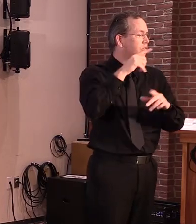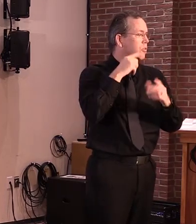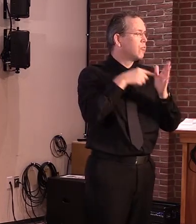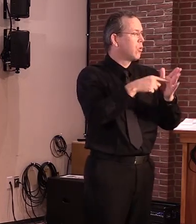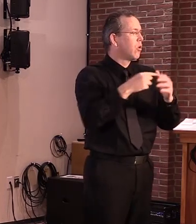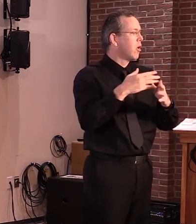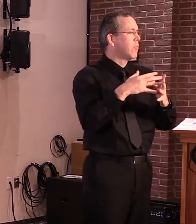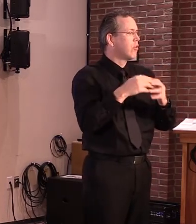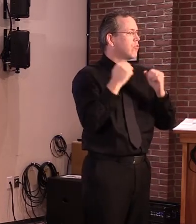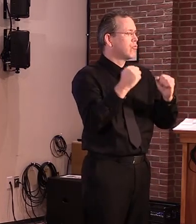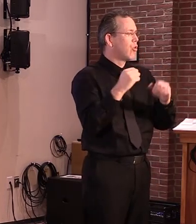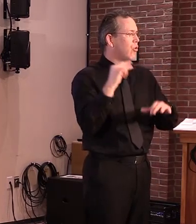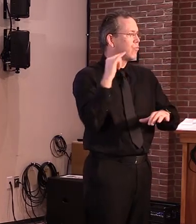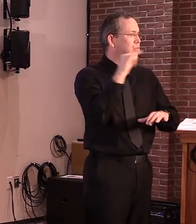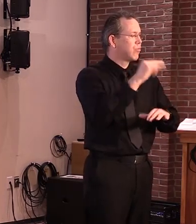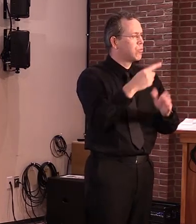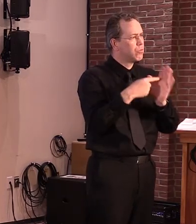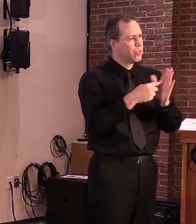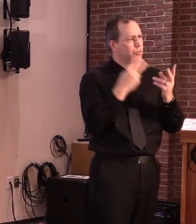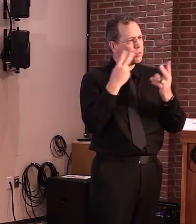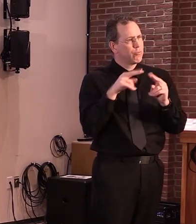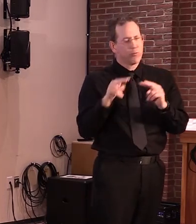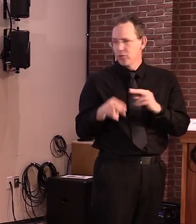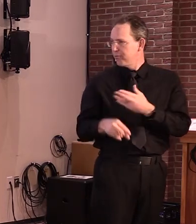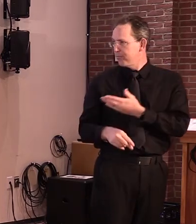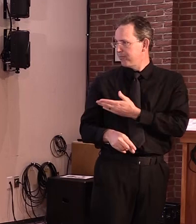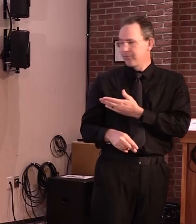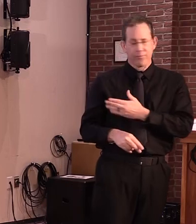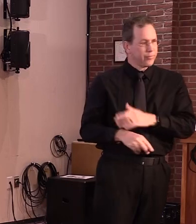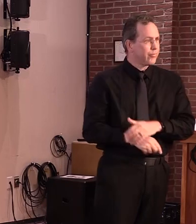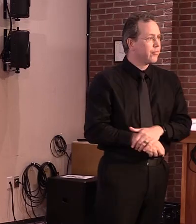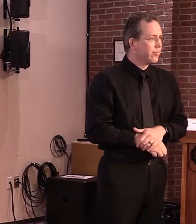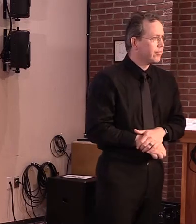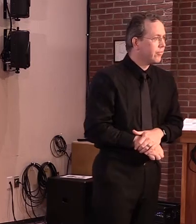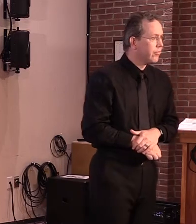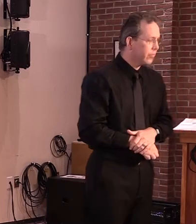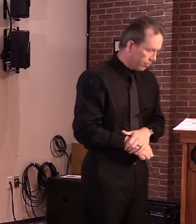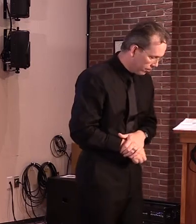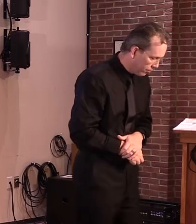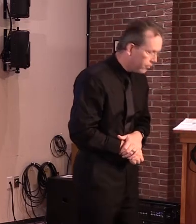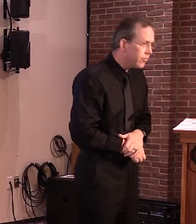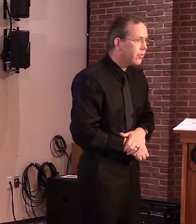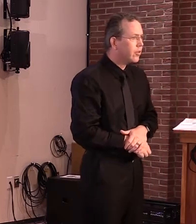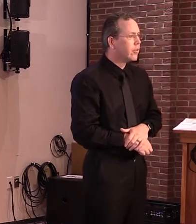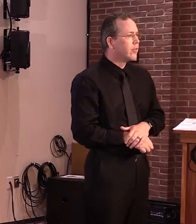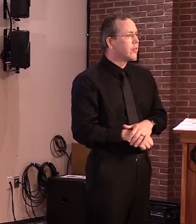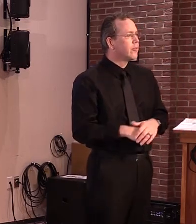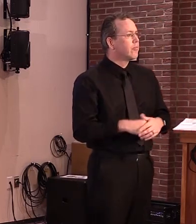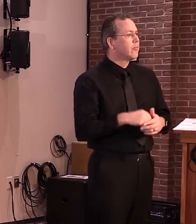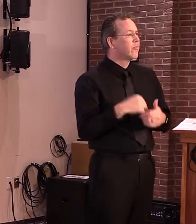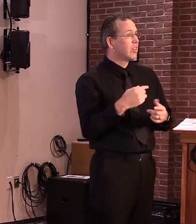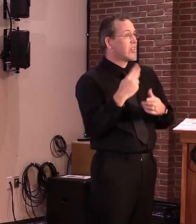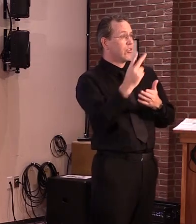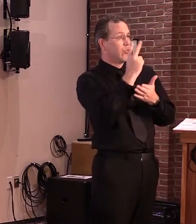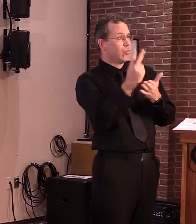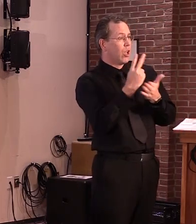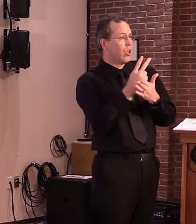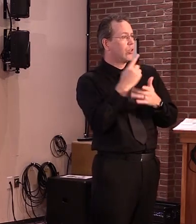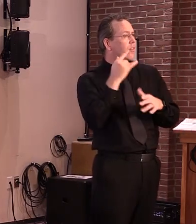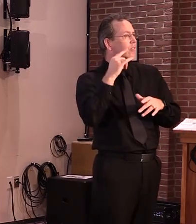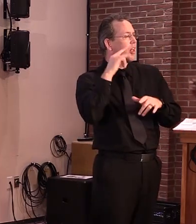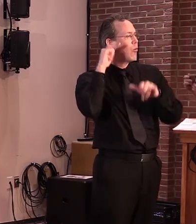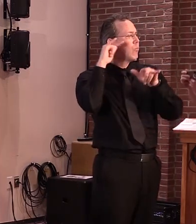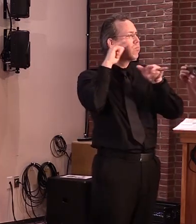across the country. And so over the next 90 minutes, the formation will fly over Vermont hospitals, starting in Middlebury, down